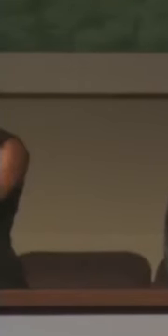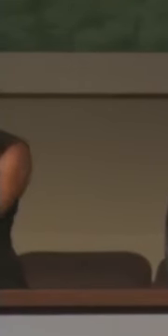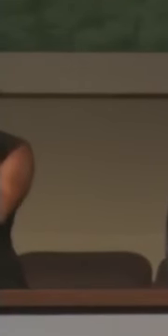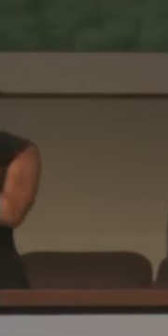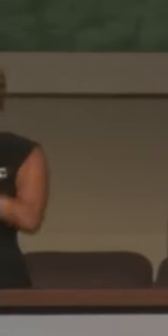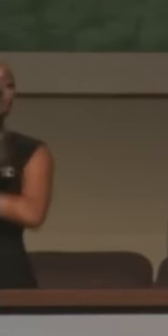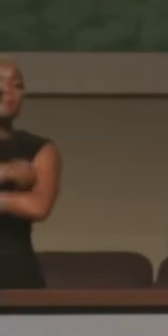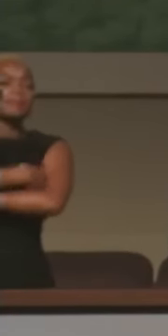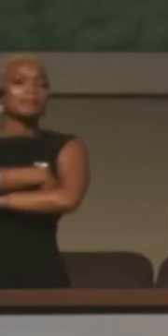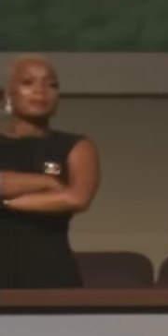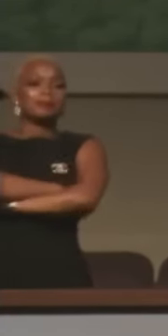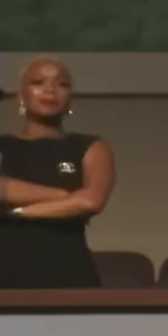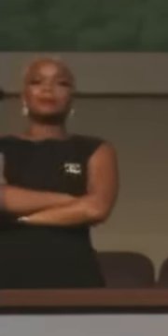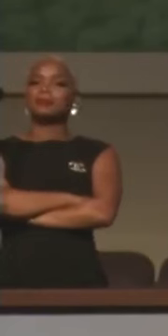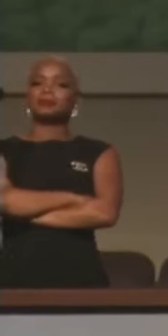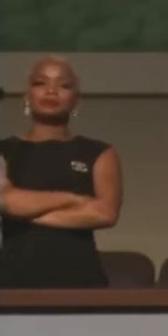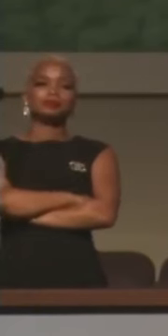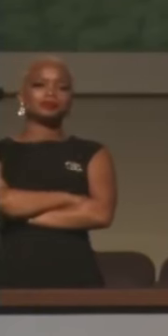them.